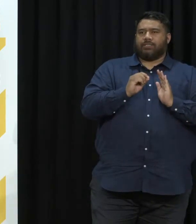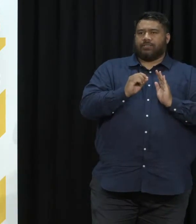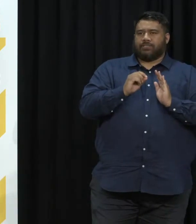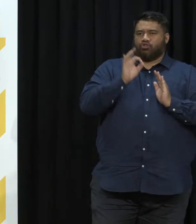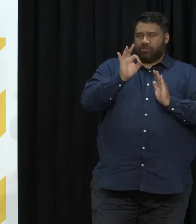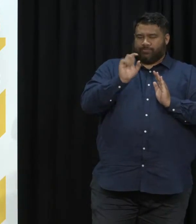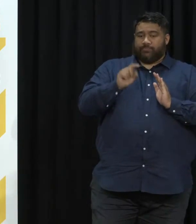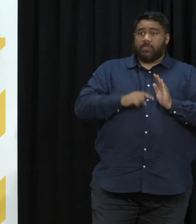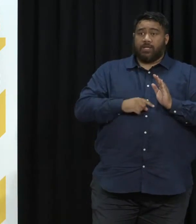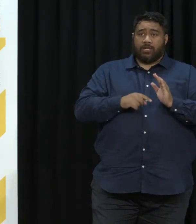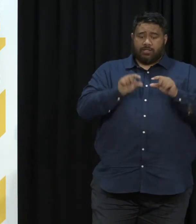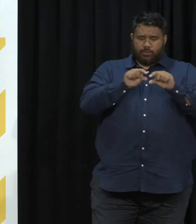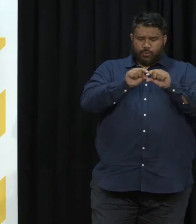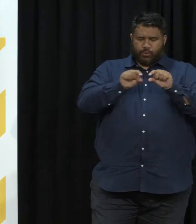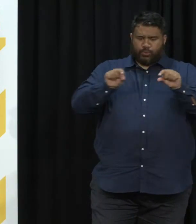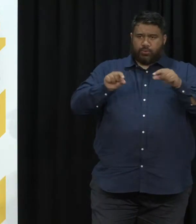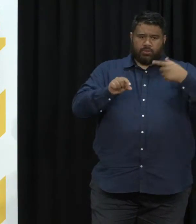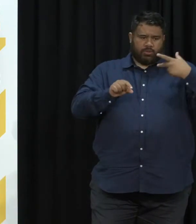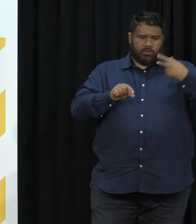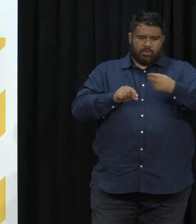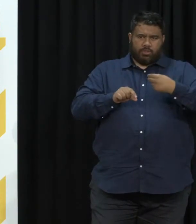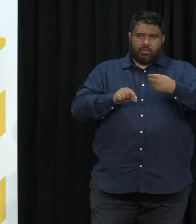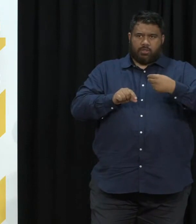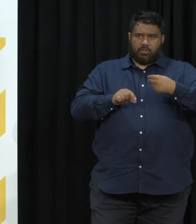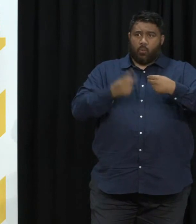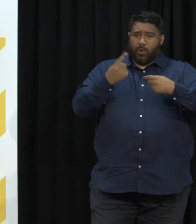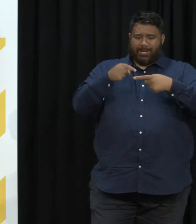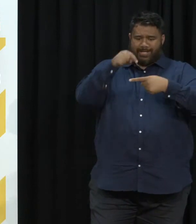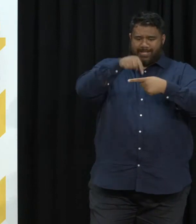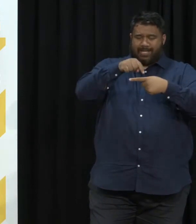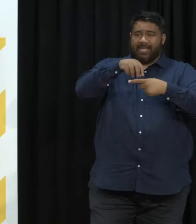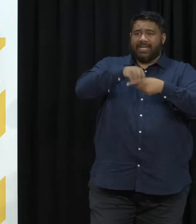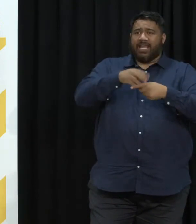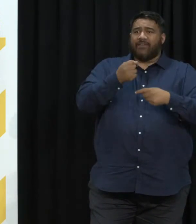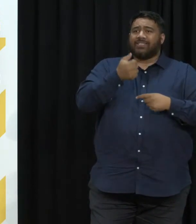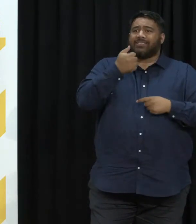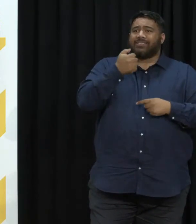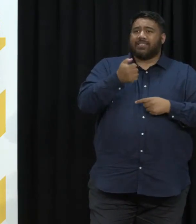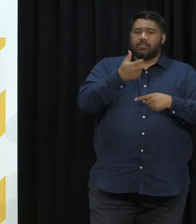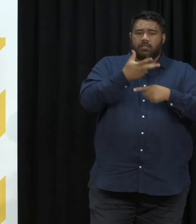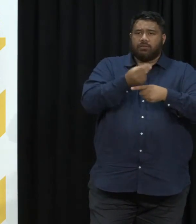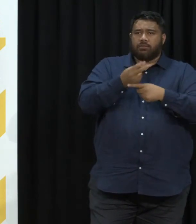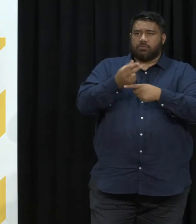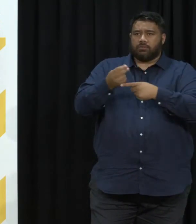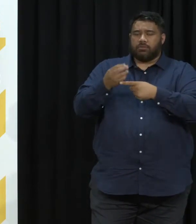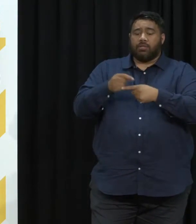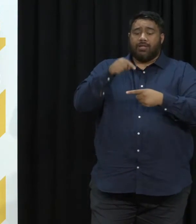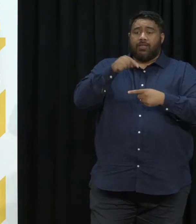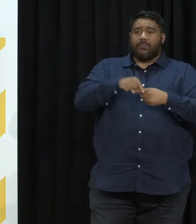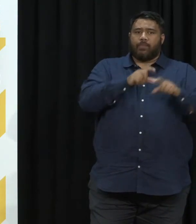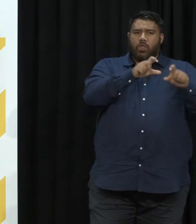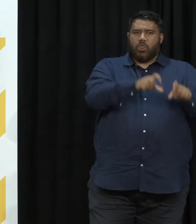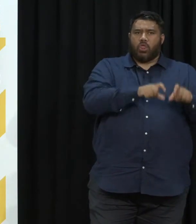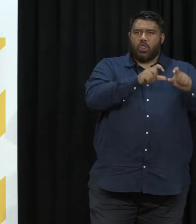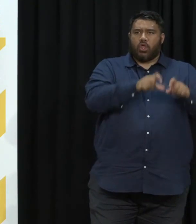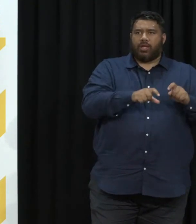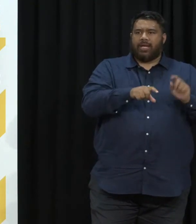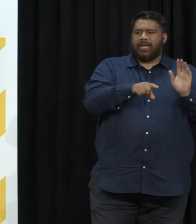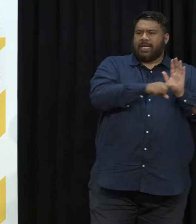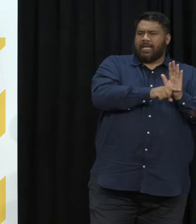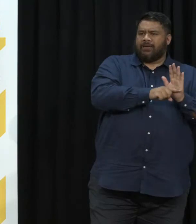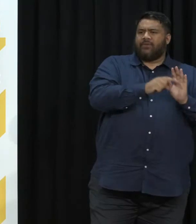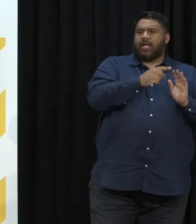doses. Those doses, once they're out of cool store, have to be stored at -2 to -8 degrees, and we get a 5-day window